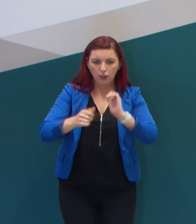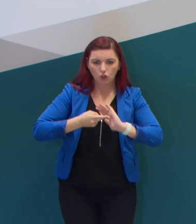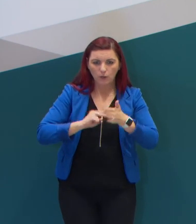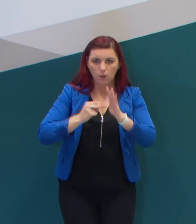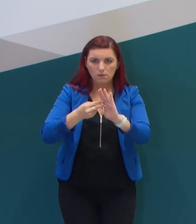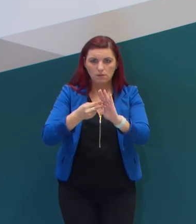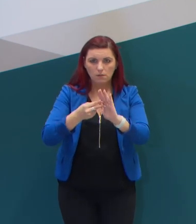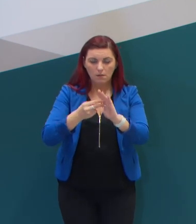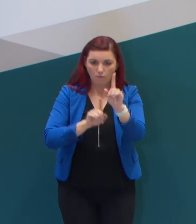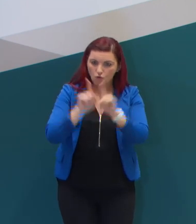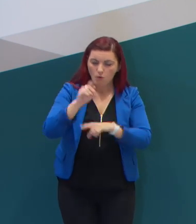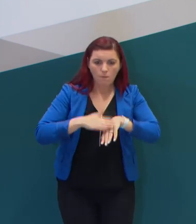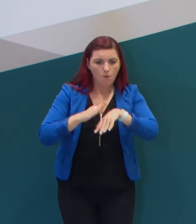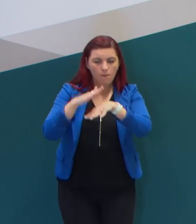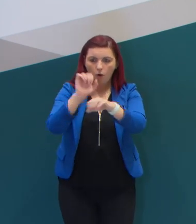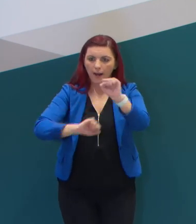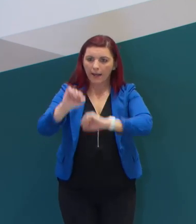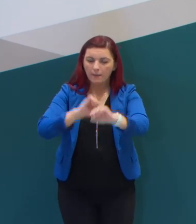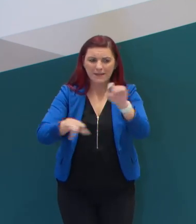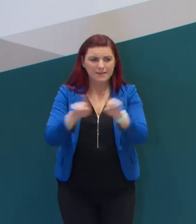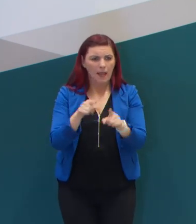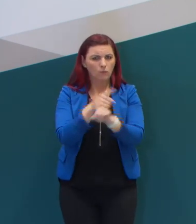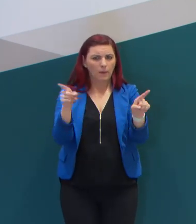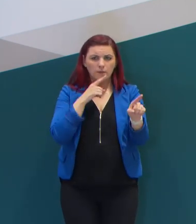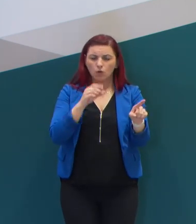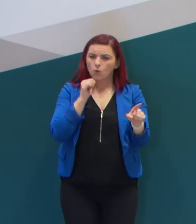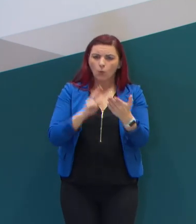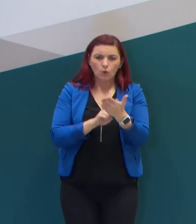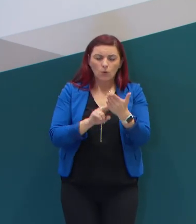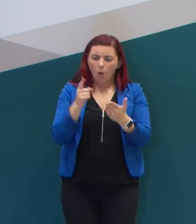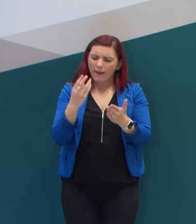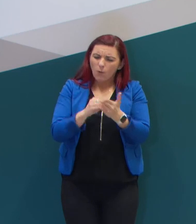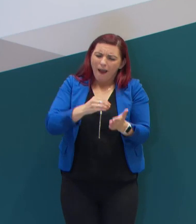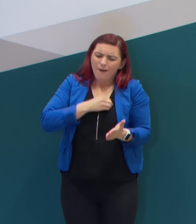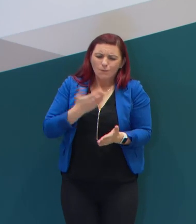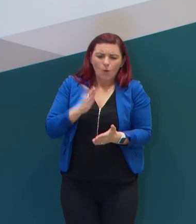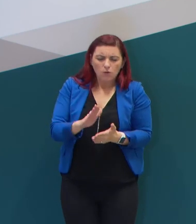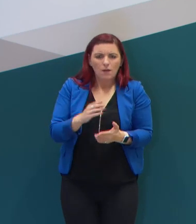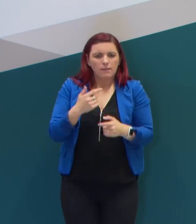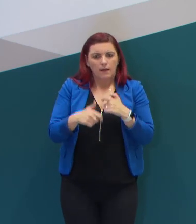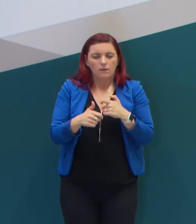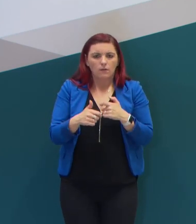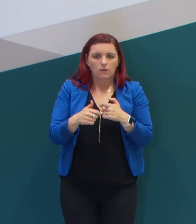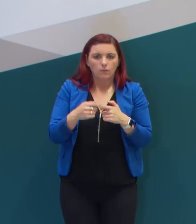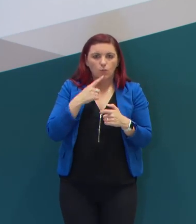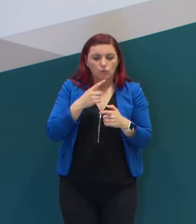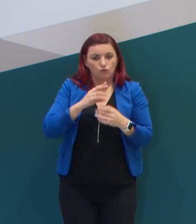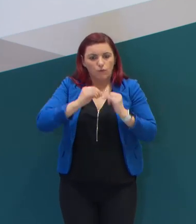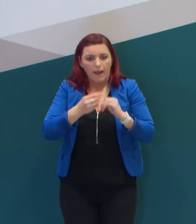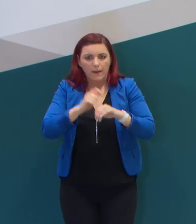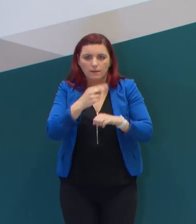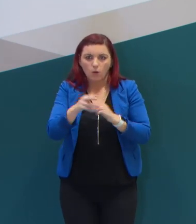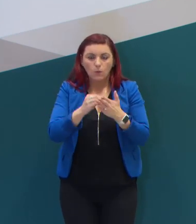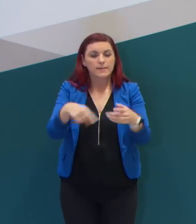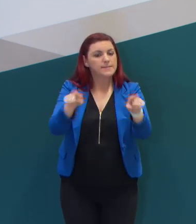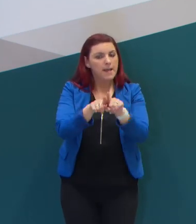to be improved, that people should not use public transport unless absolutely necessary, and that transport companies would apply social